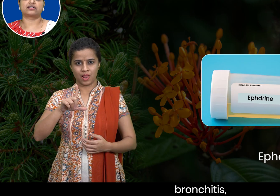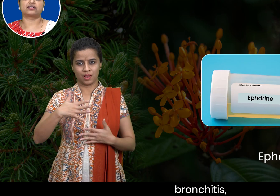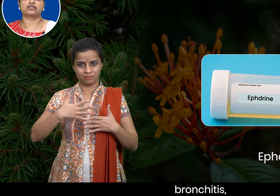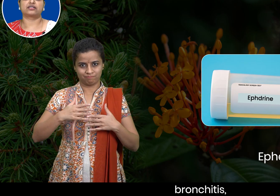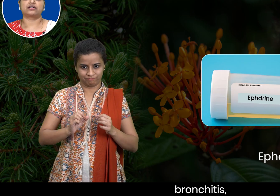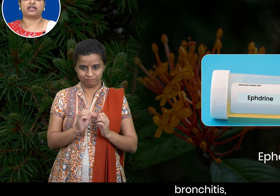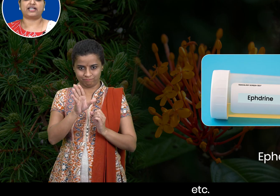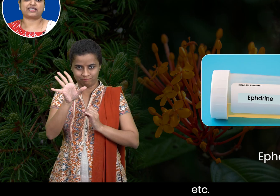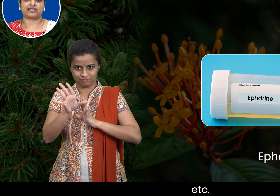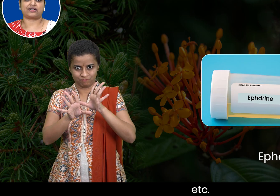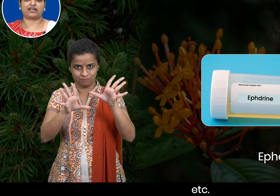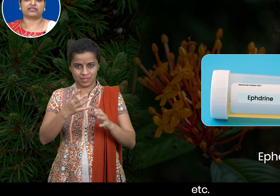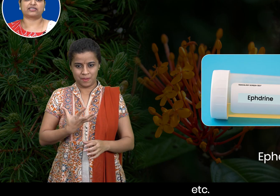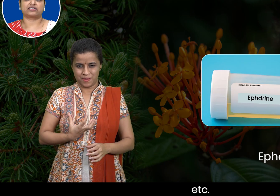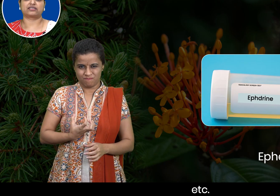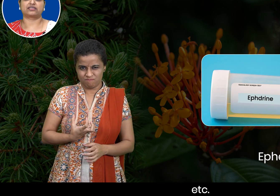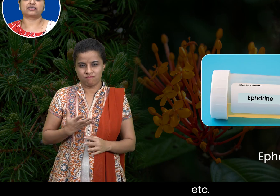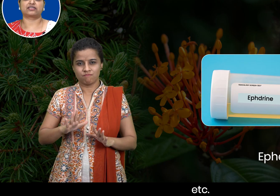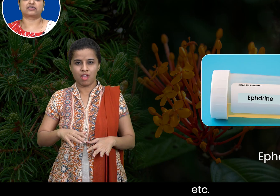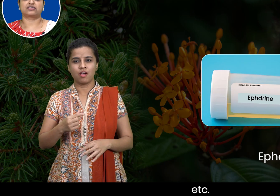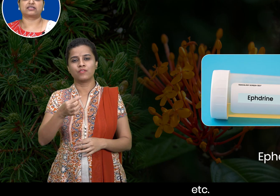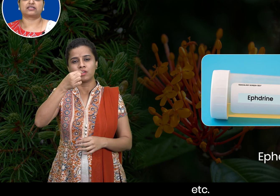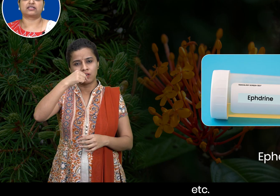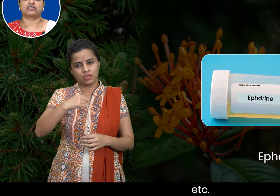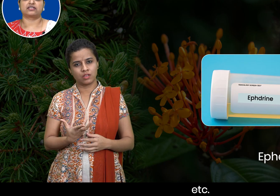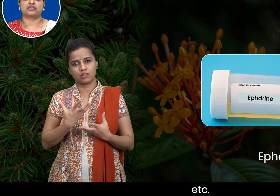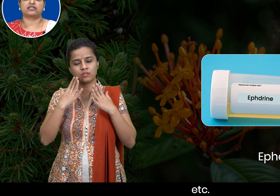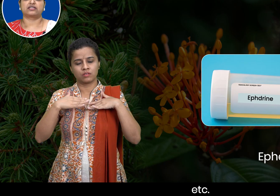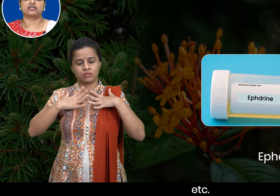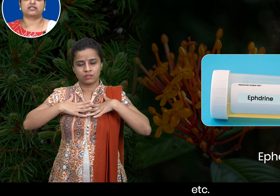bronchitis, etc.